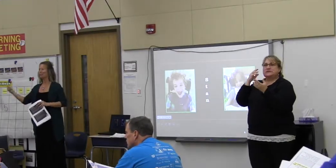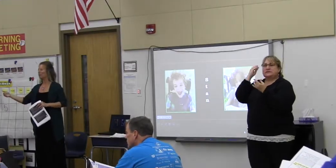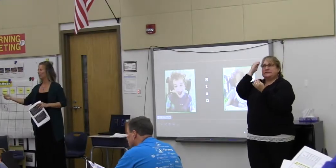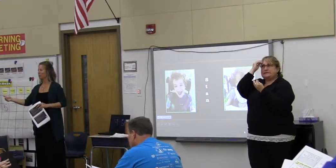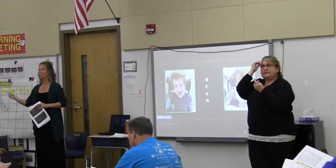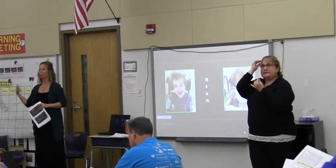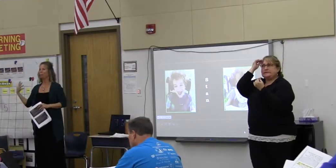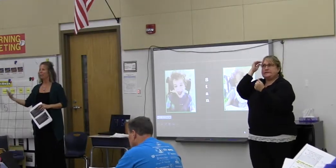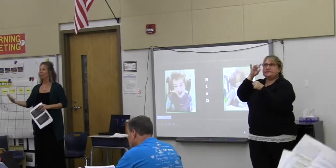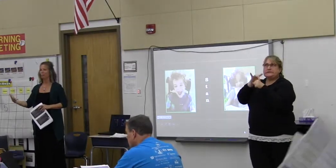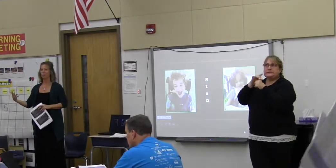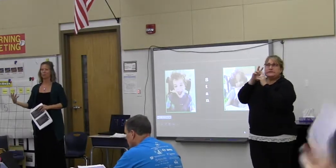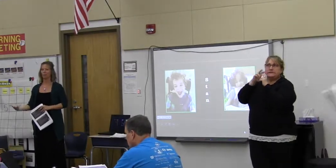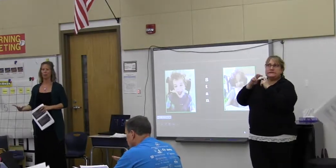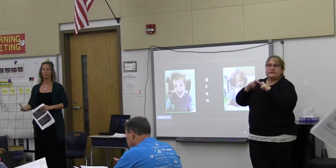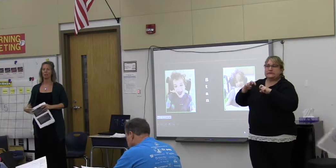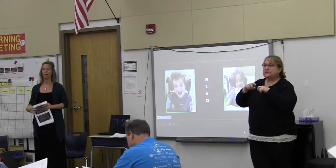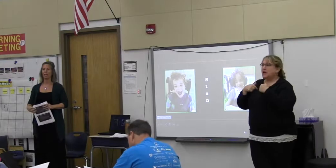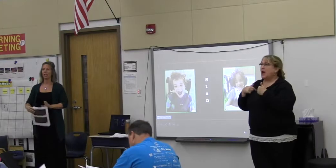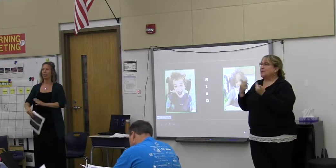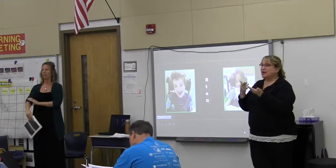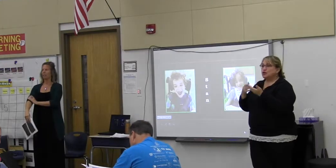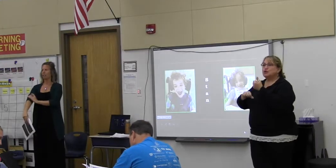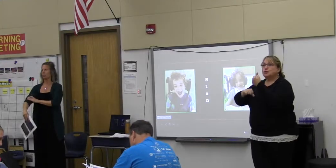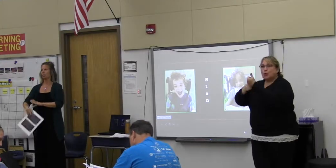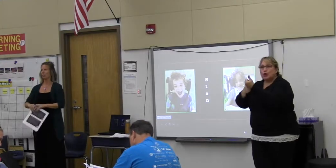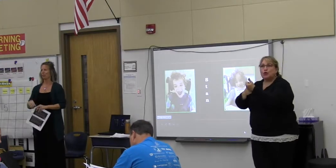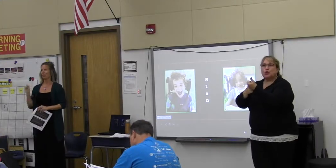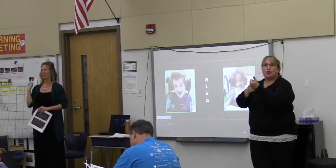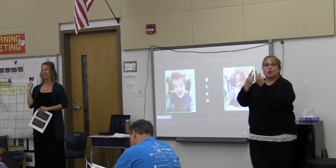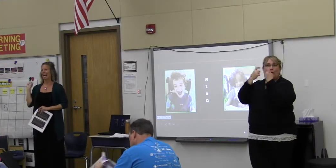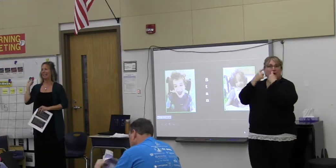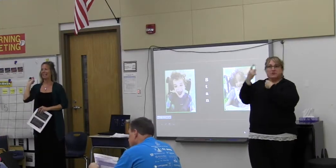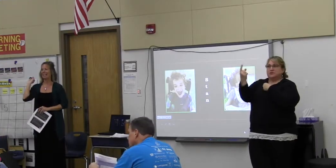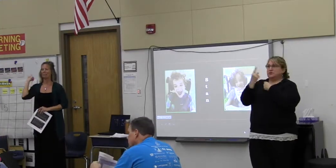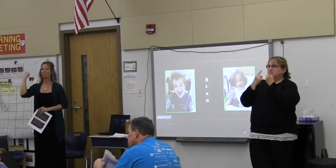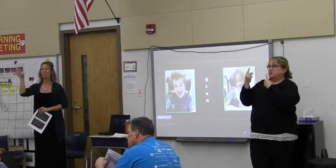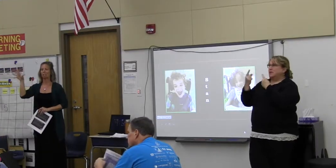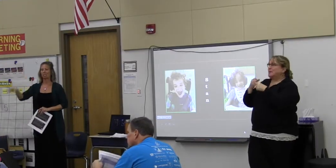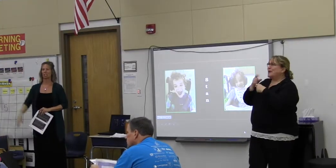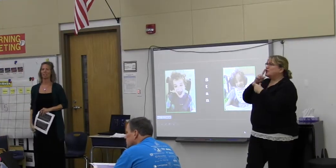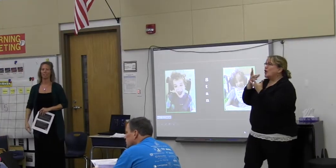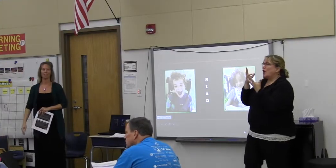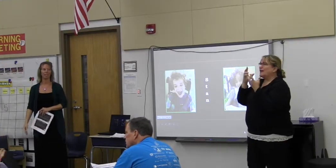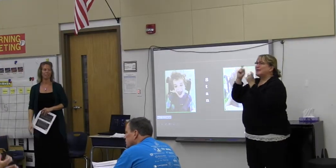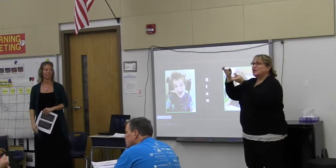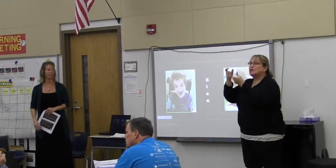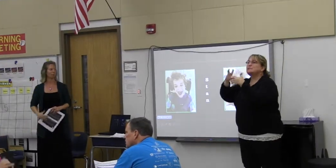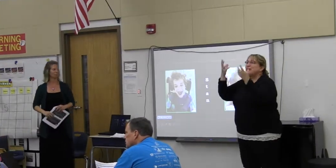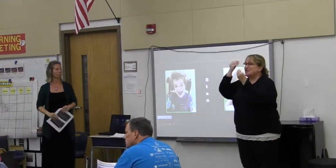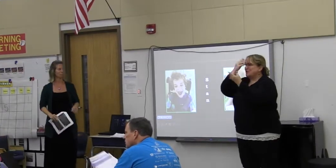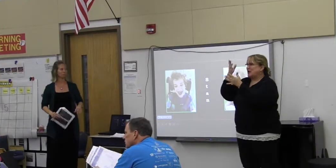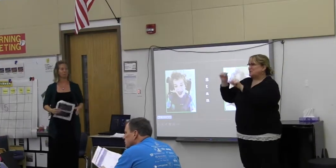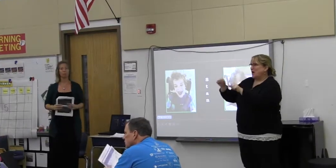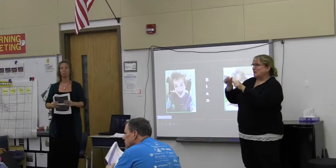as the school year goes on, we'll be here, we'll support you, but I just wanted to make sure that you kind of had as much as you could in the